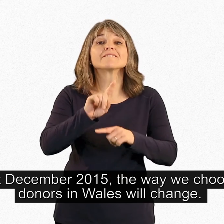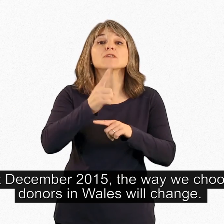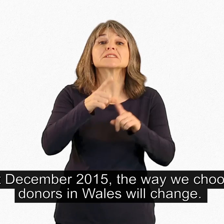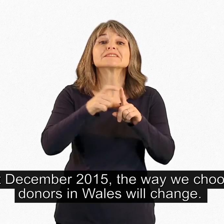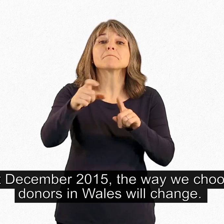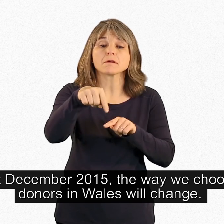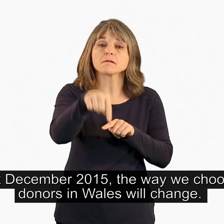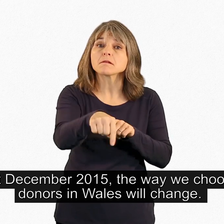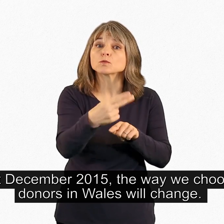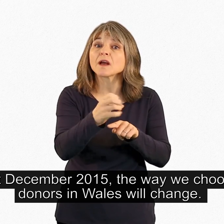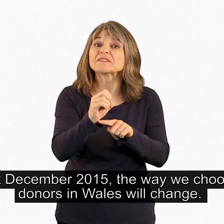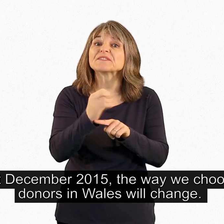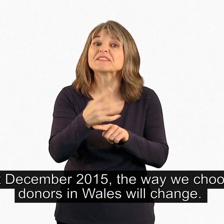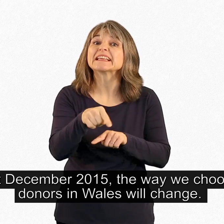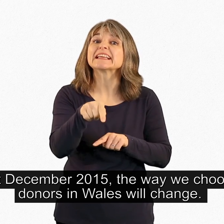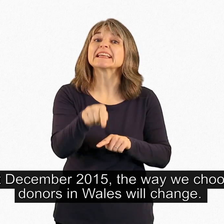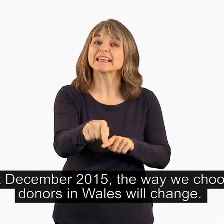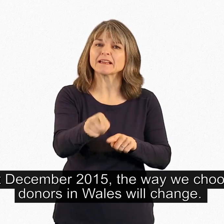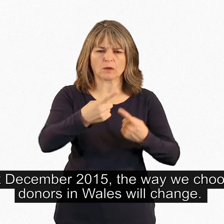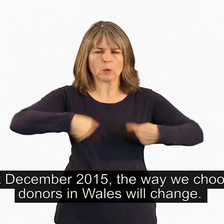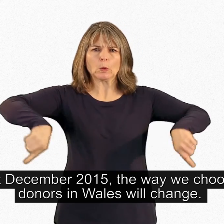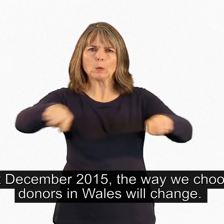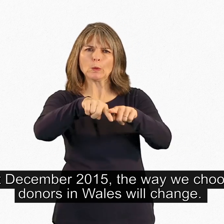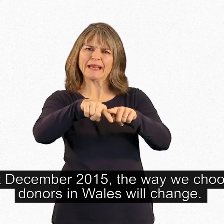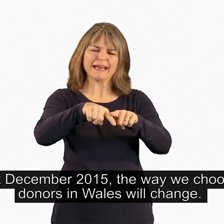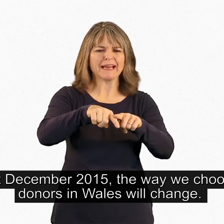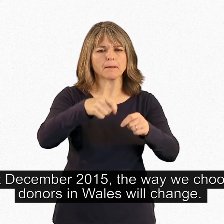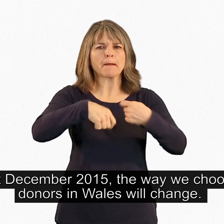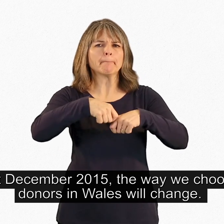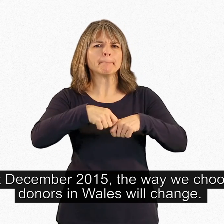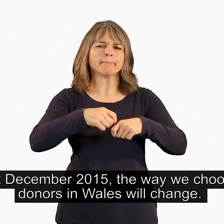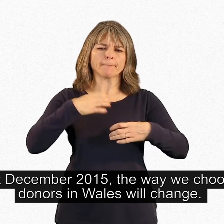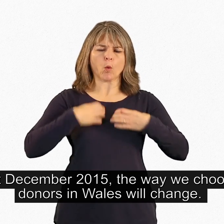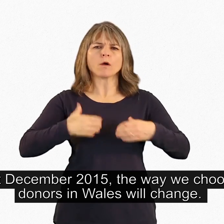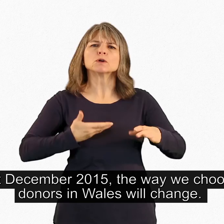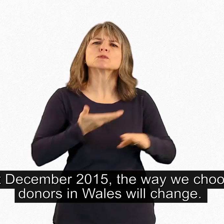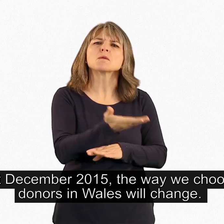From the 1st of December 2015, the way we choose to be donors in Wales will change.